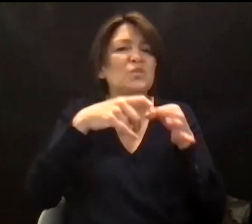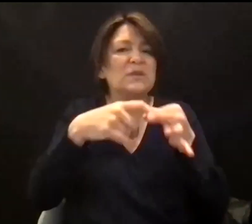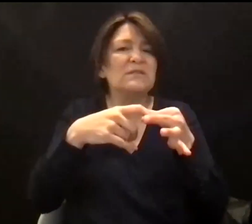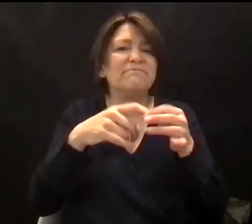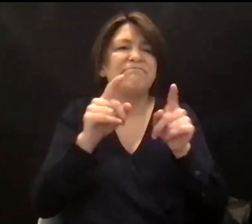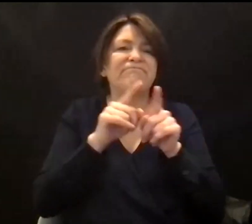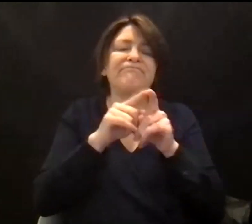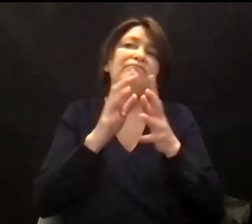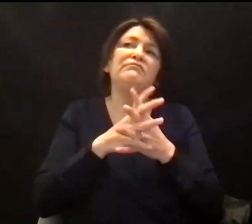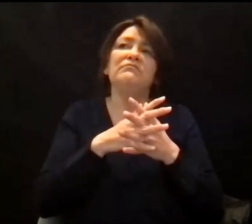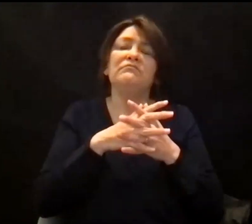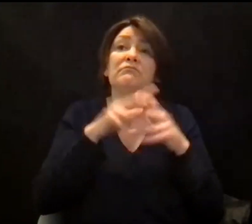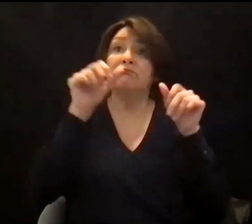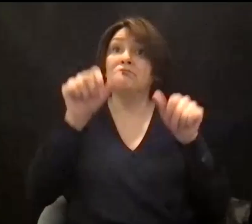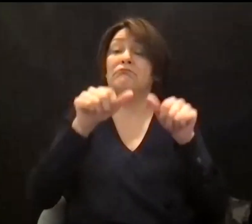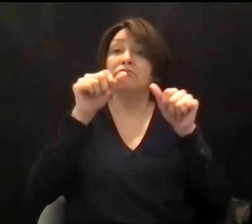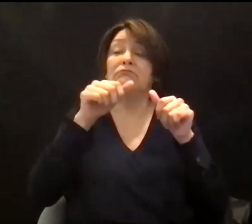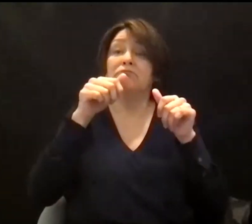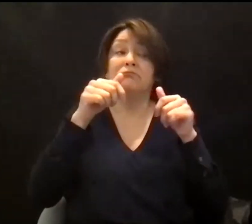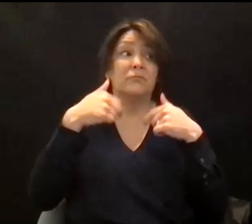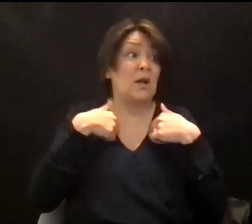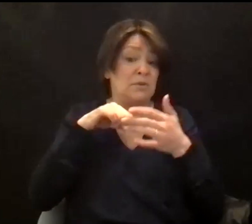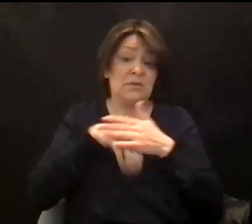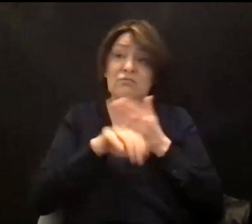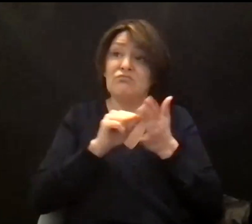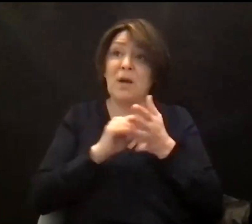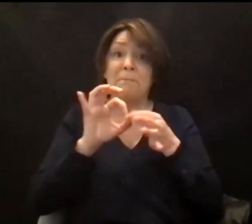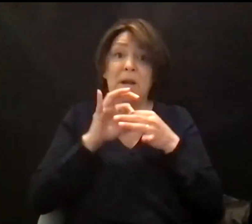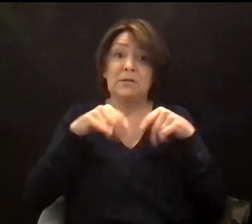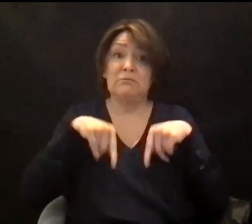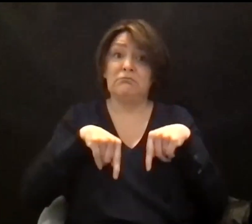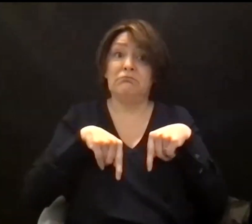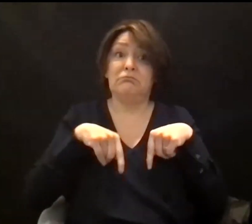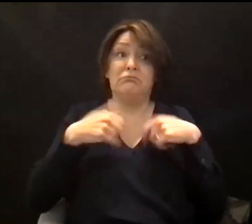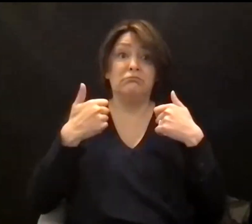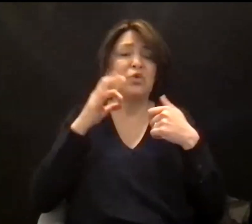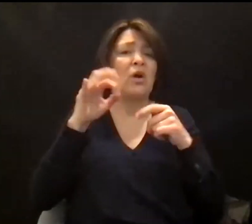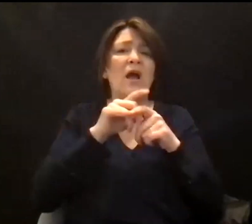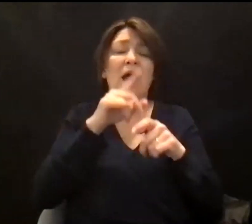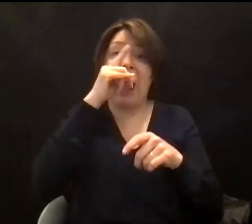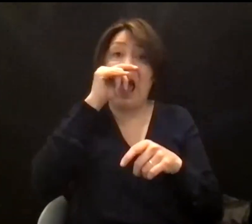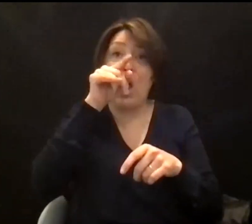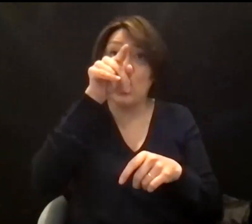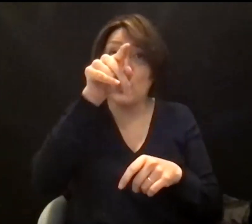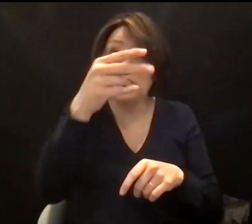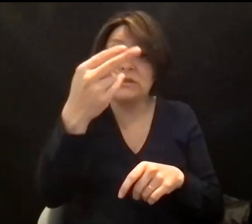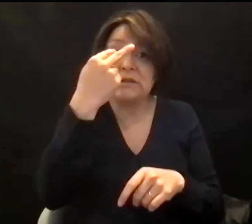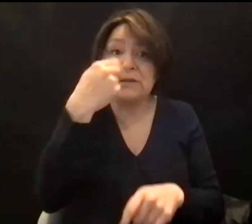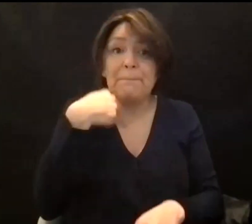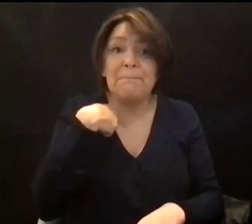access. So it's natural to ask questions, asking something like, am I standing in the right place? Now,